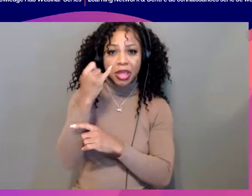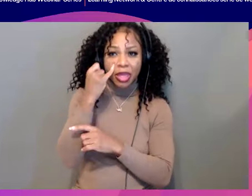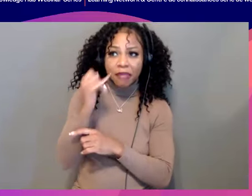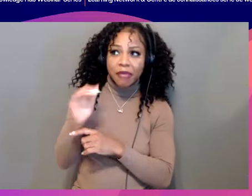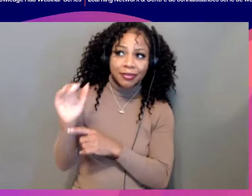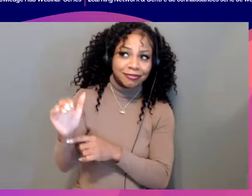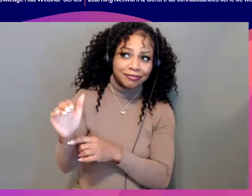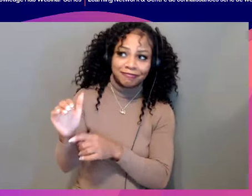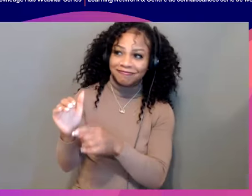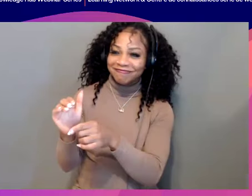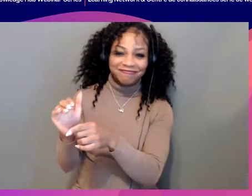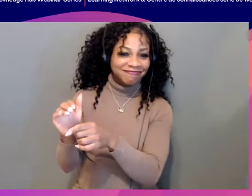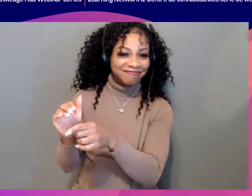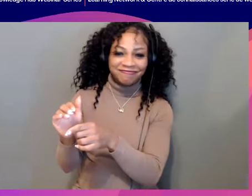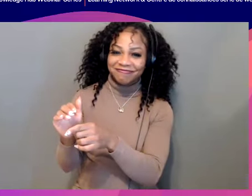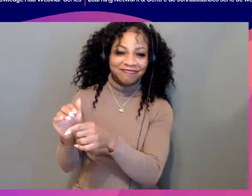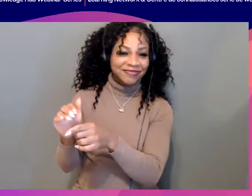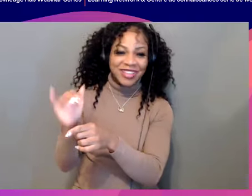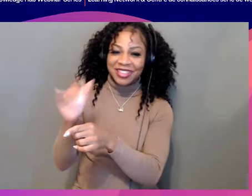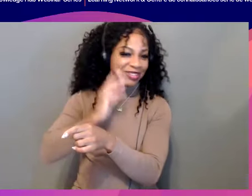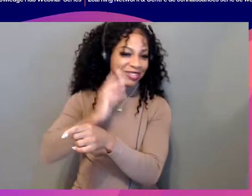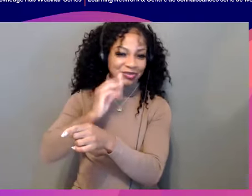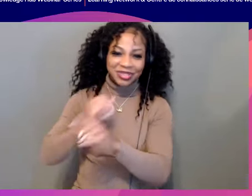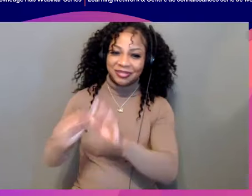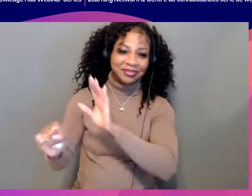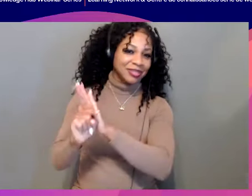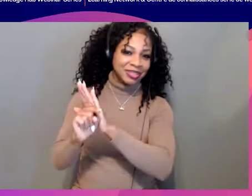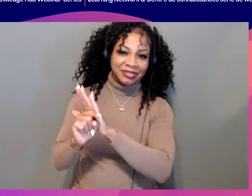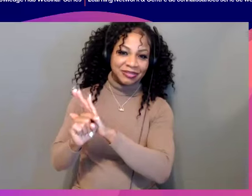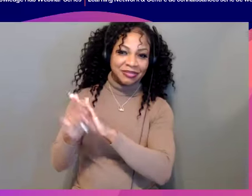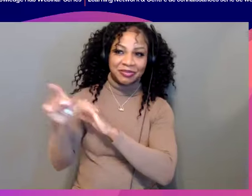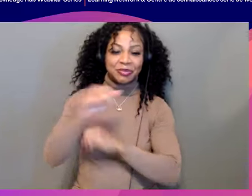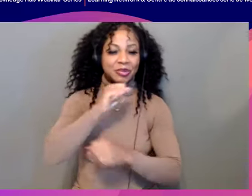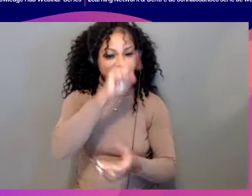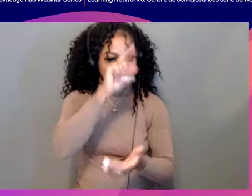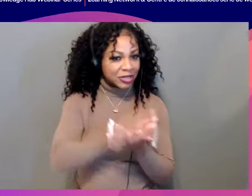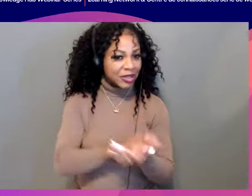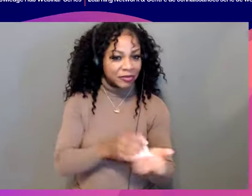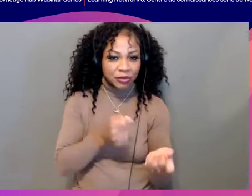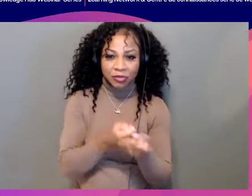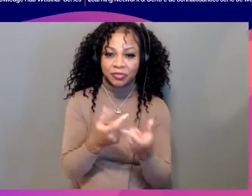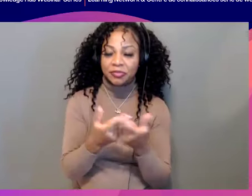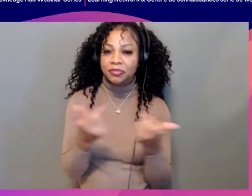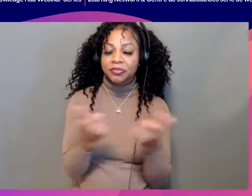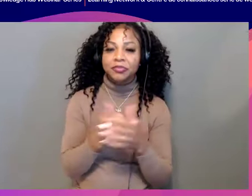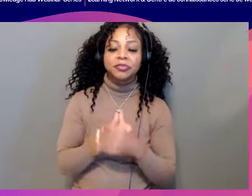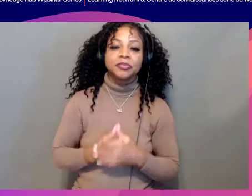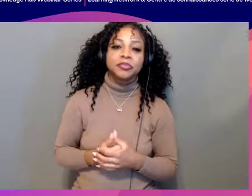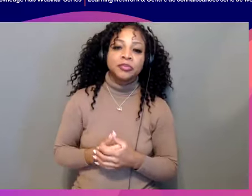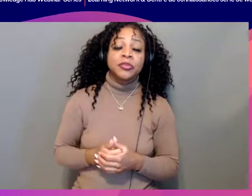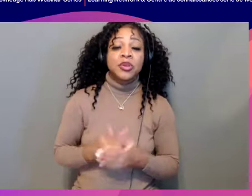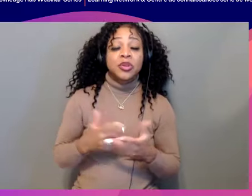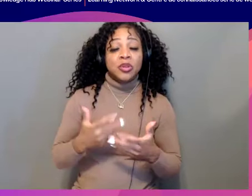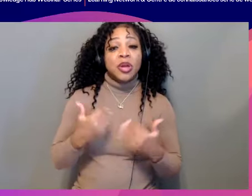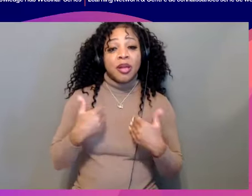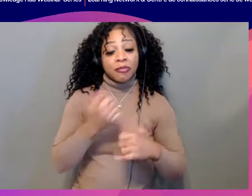forward and their experiences being invalidated. And so we have these protections